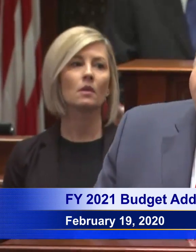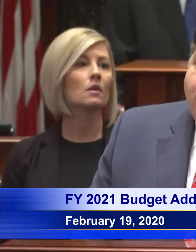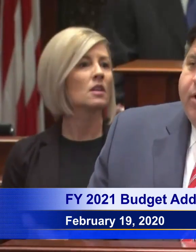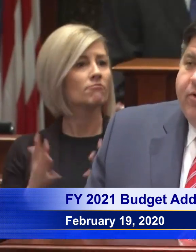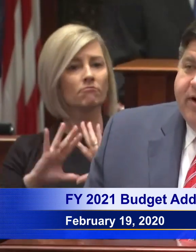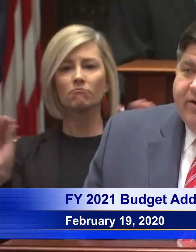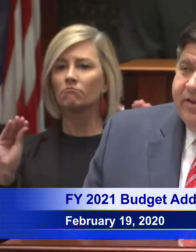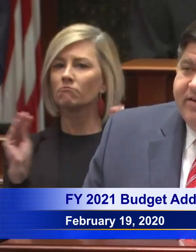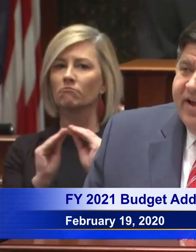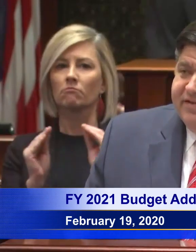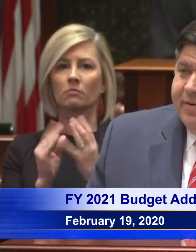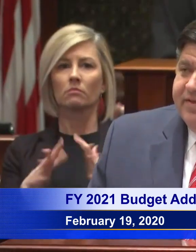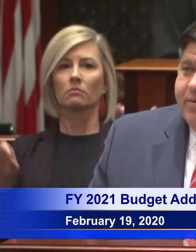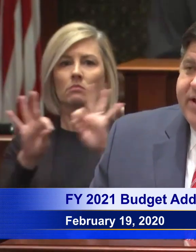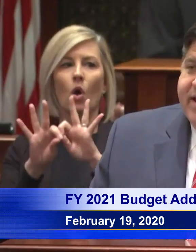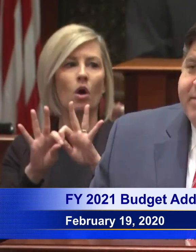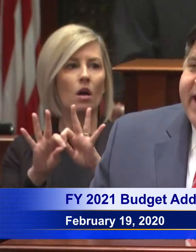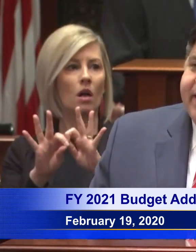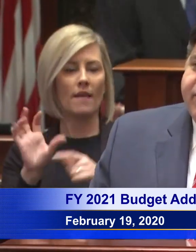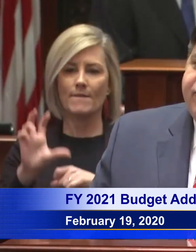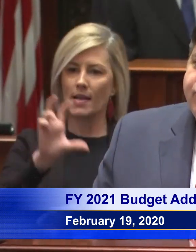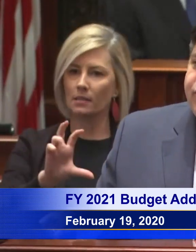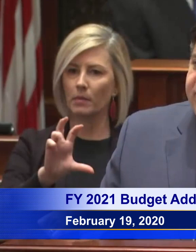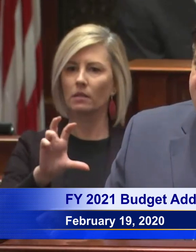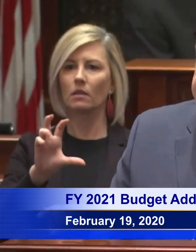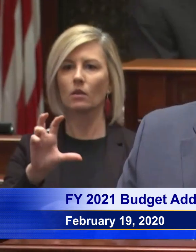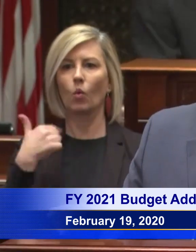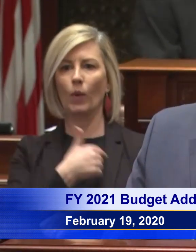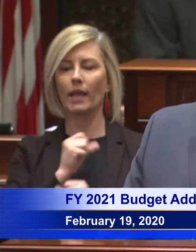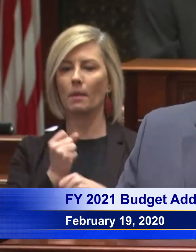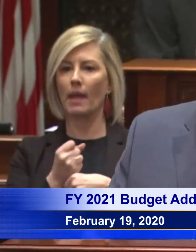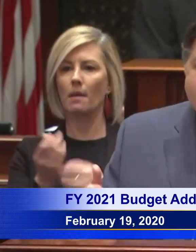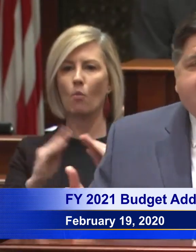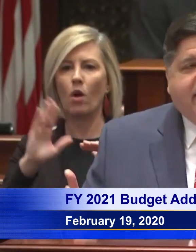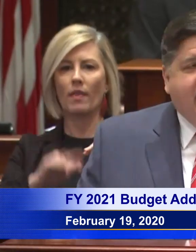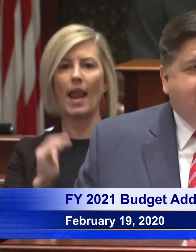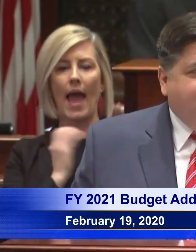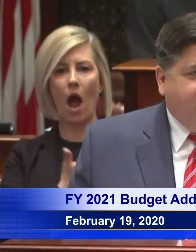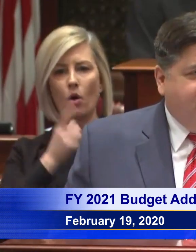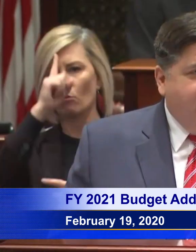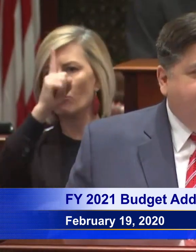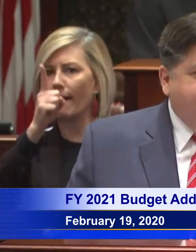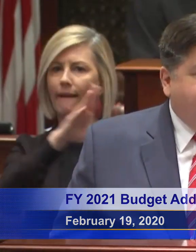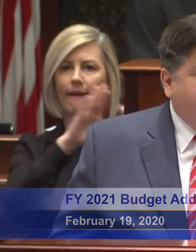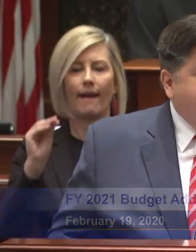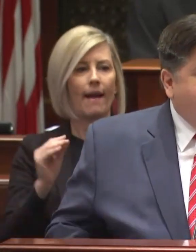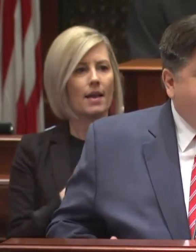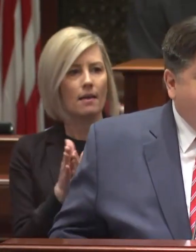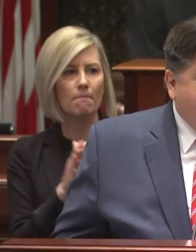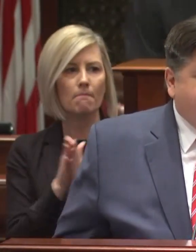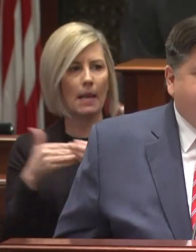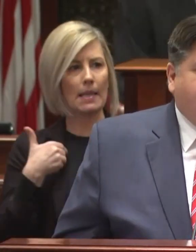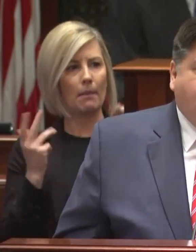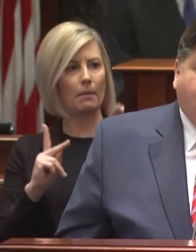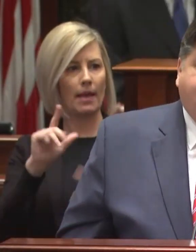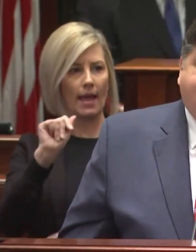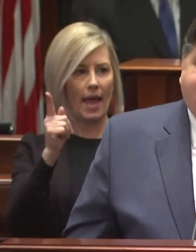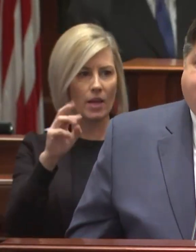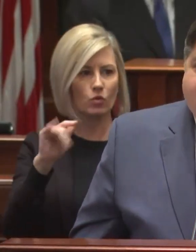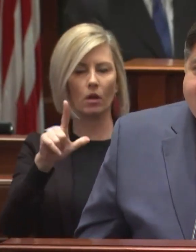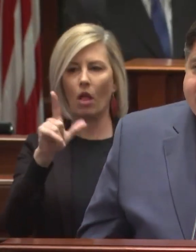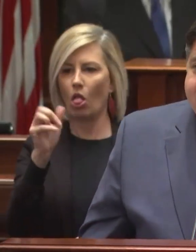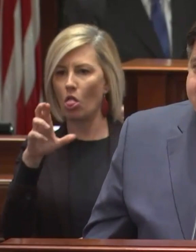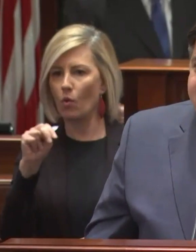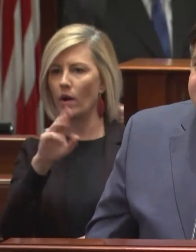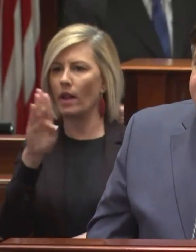There is no more critical investment that we can make in the future of our state than in our bright and ambitious young people like Asriel, Lauren,